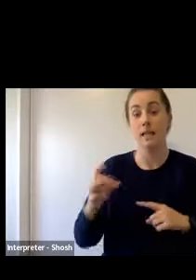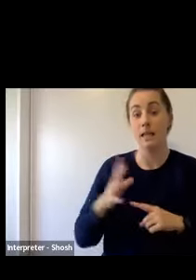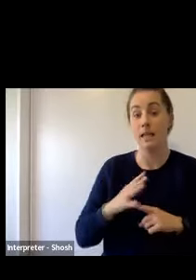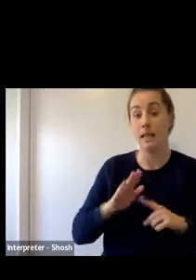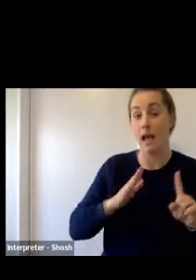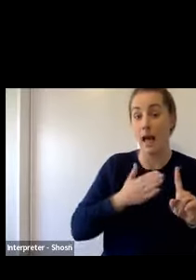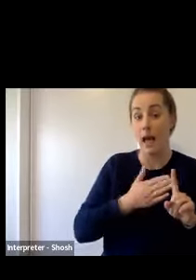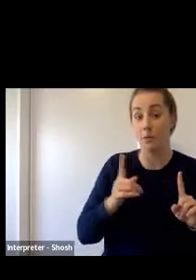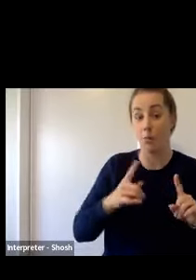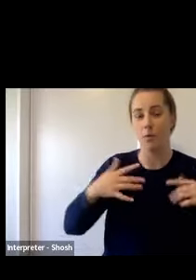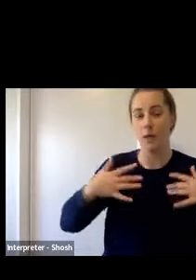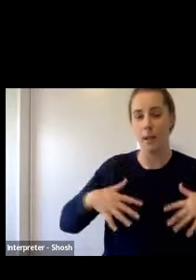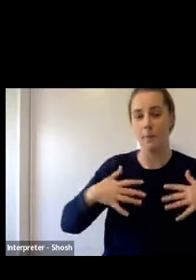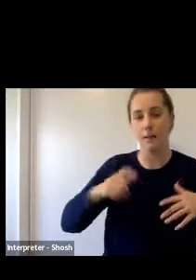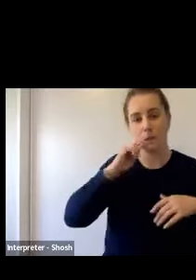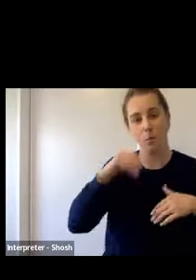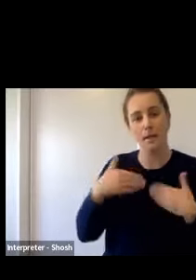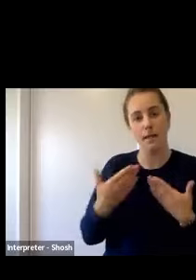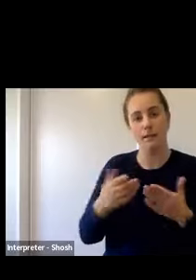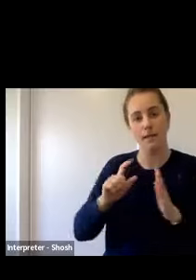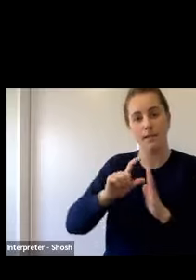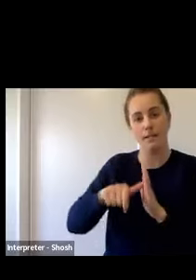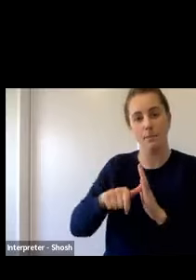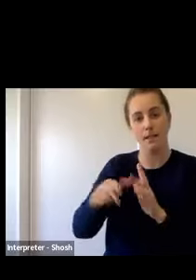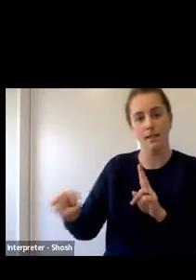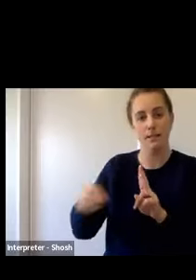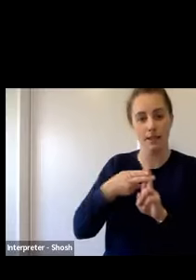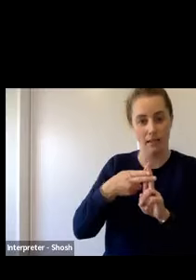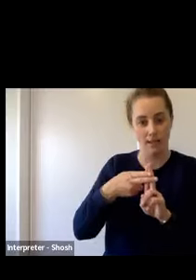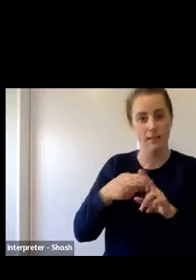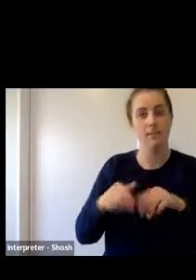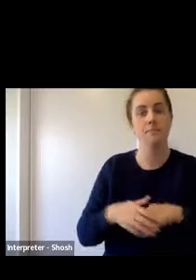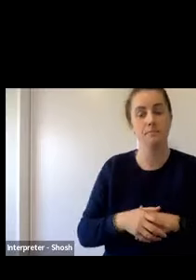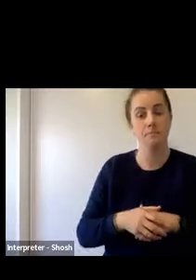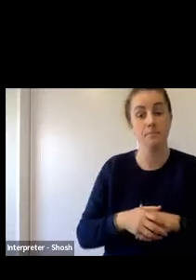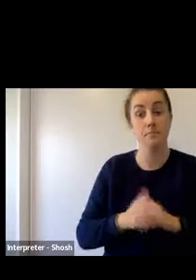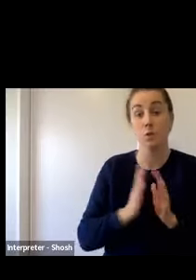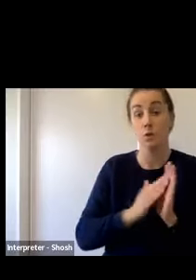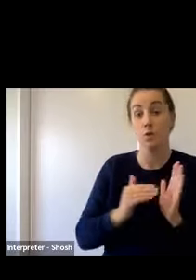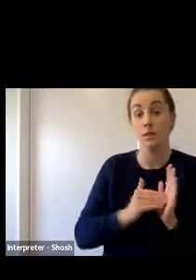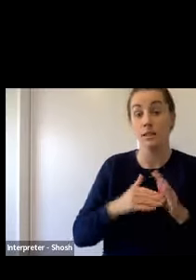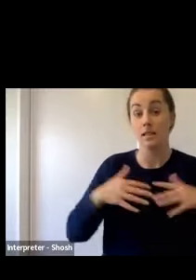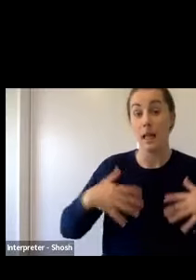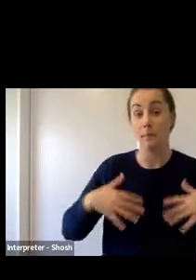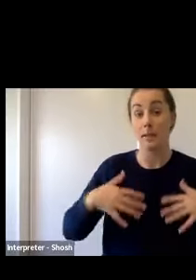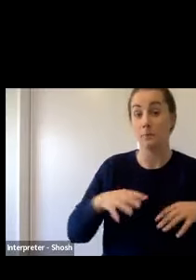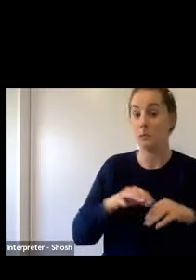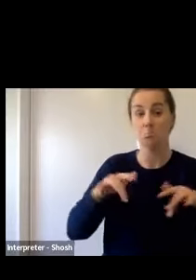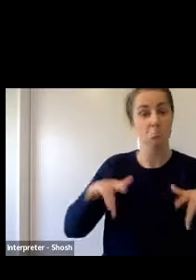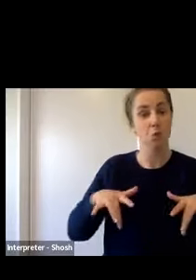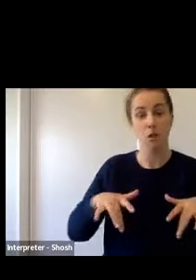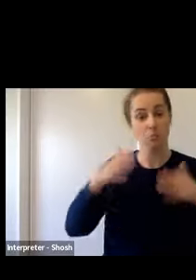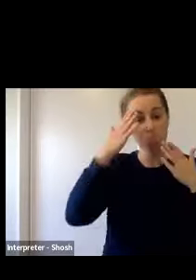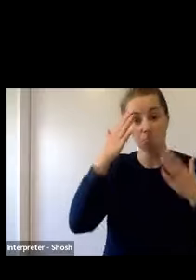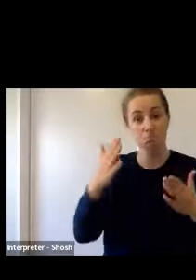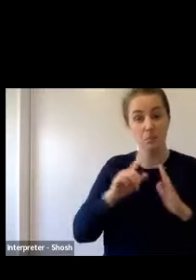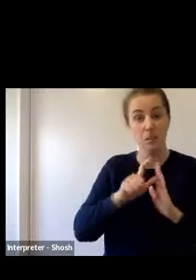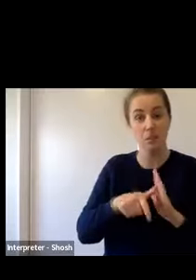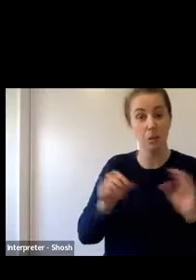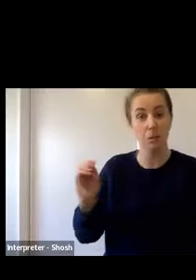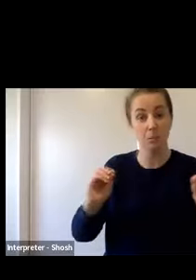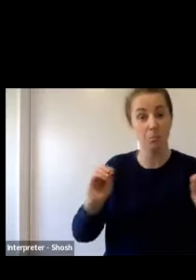is that epilepsy will be given disability status. In New Zealand, epilepsy is not yet acknowledged to be a